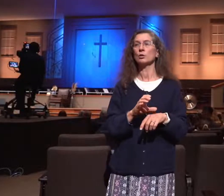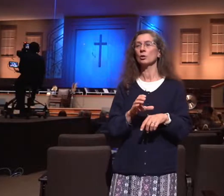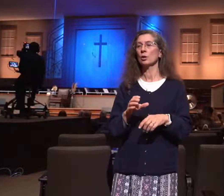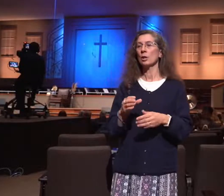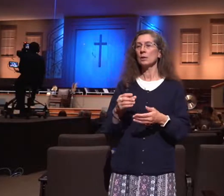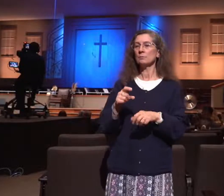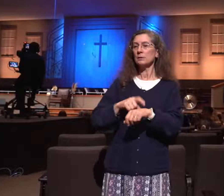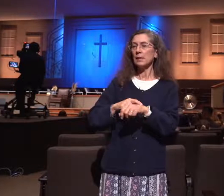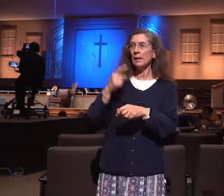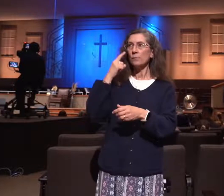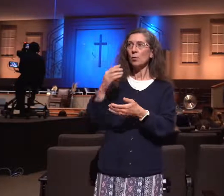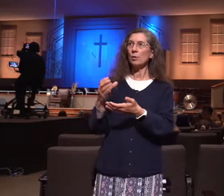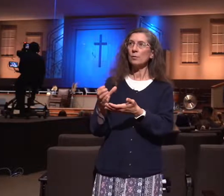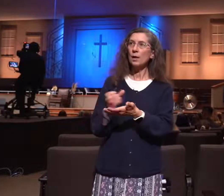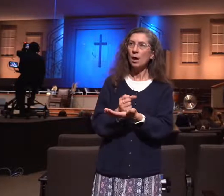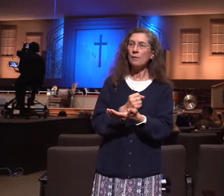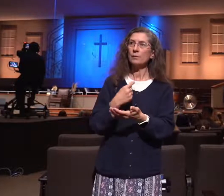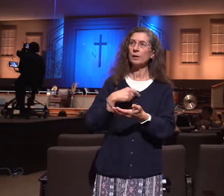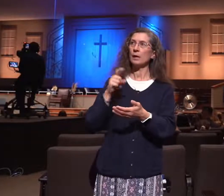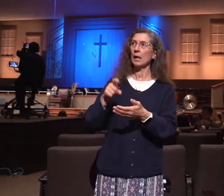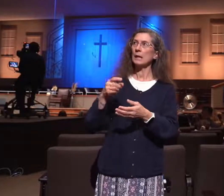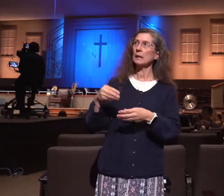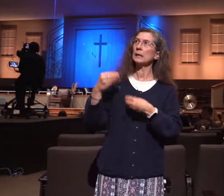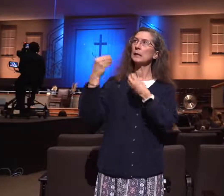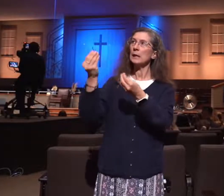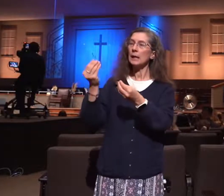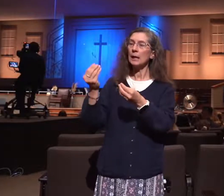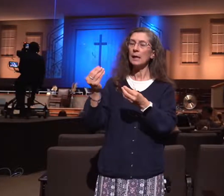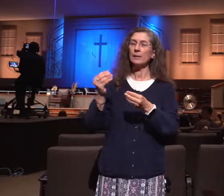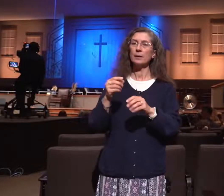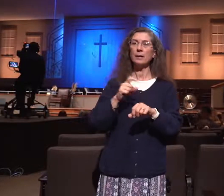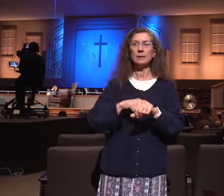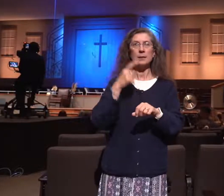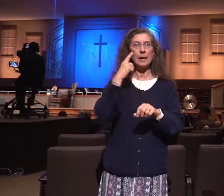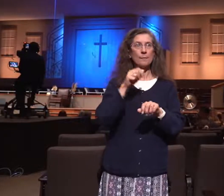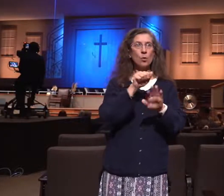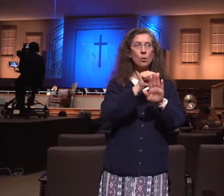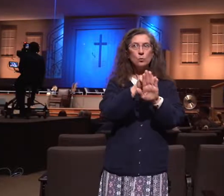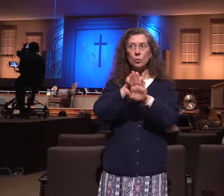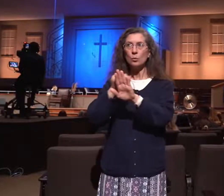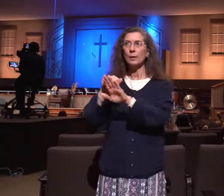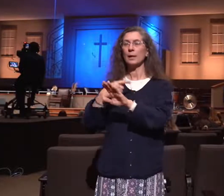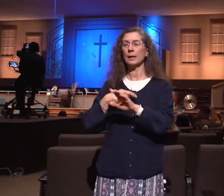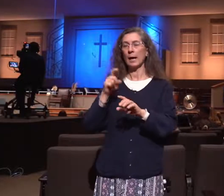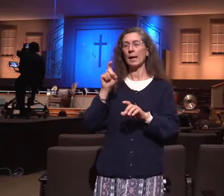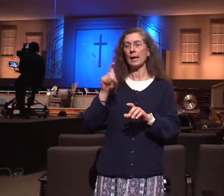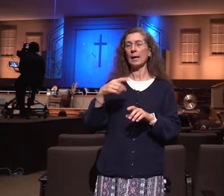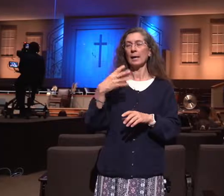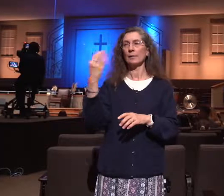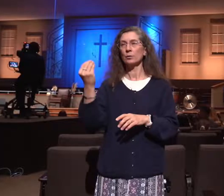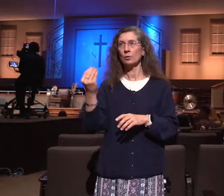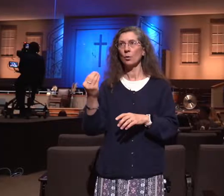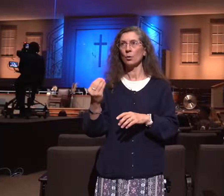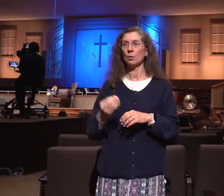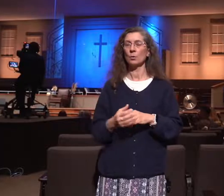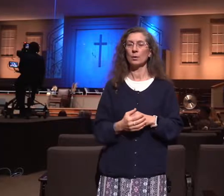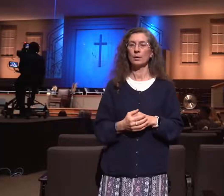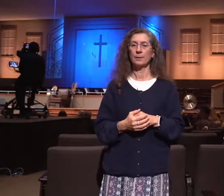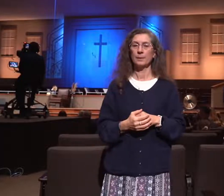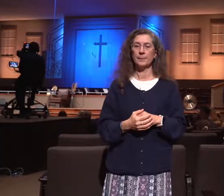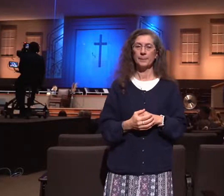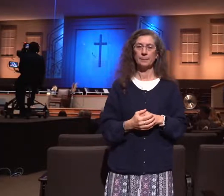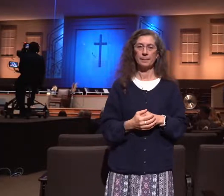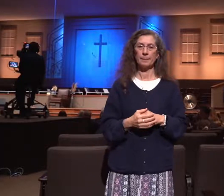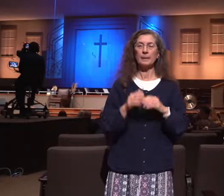put something in. They're going door knocking, I have to go. Hey, let's reprogram our mind tonight.